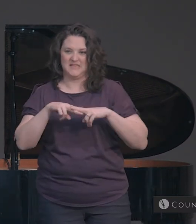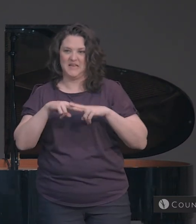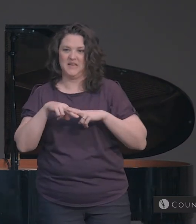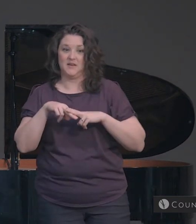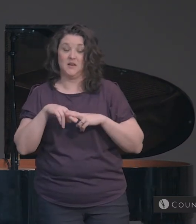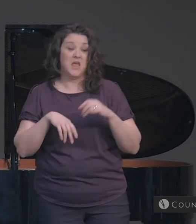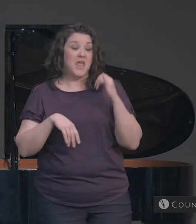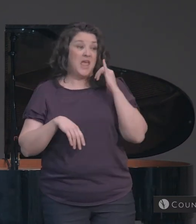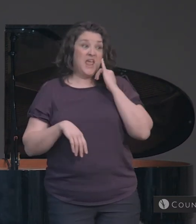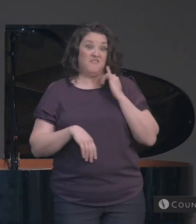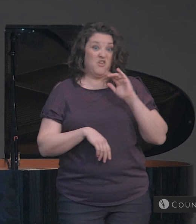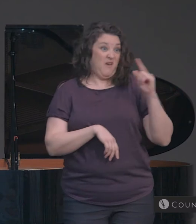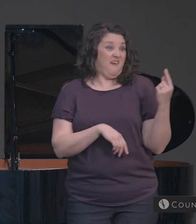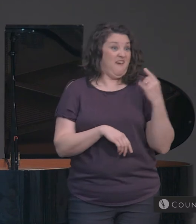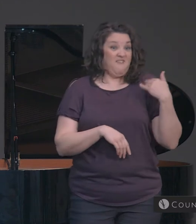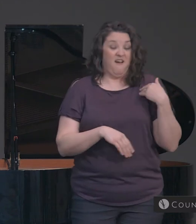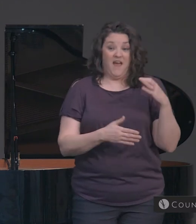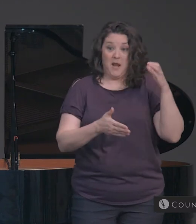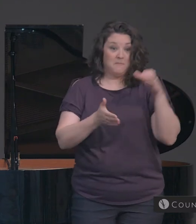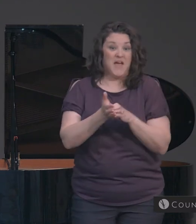explanation,